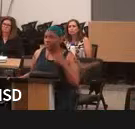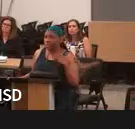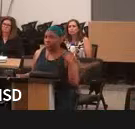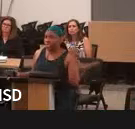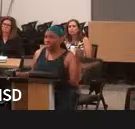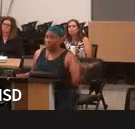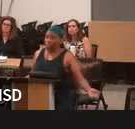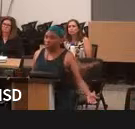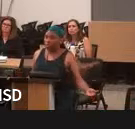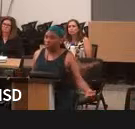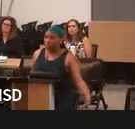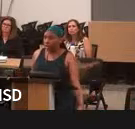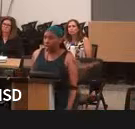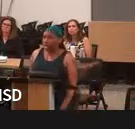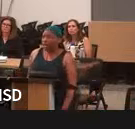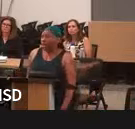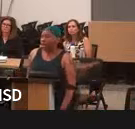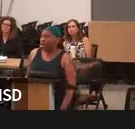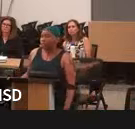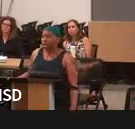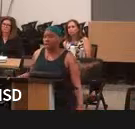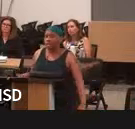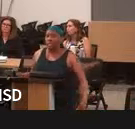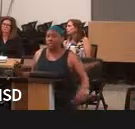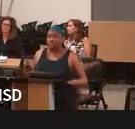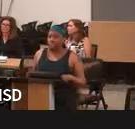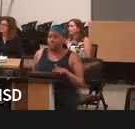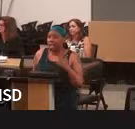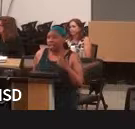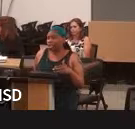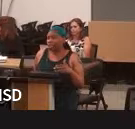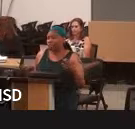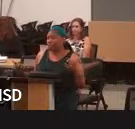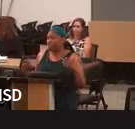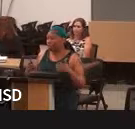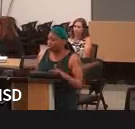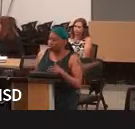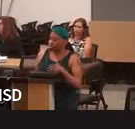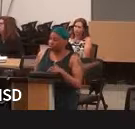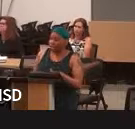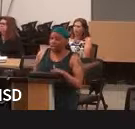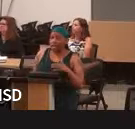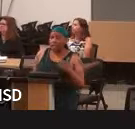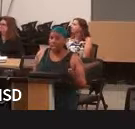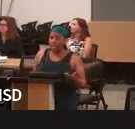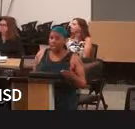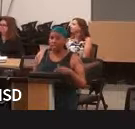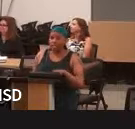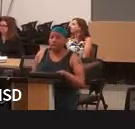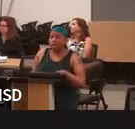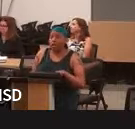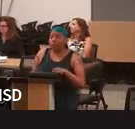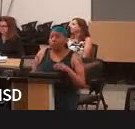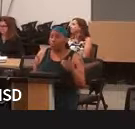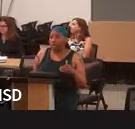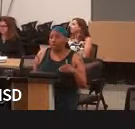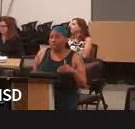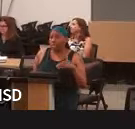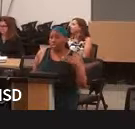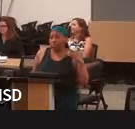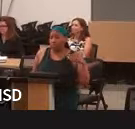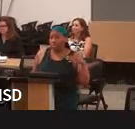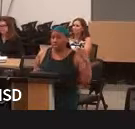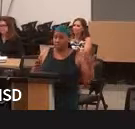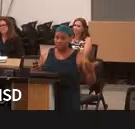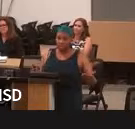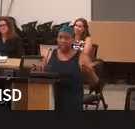So here are just some key components of the grant: targeted and differentiated actions to meet the needs of our Black educators, programming